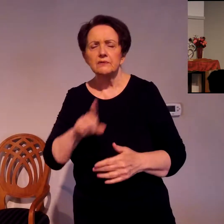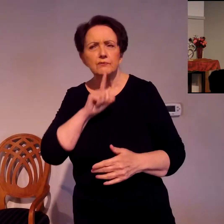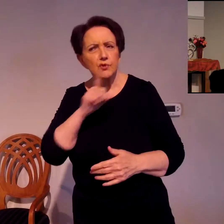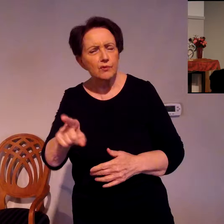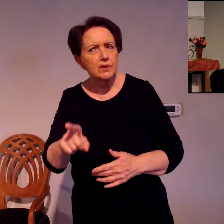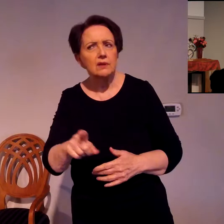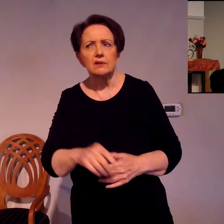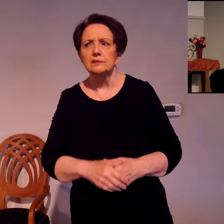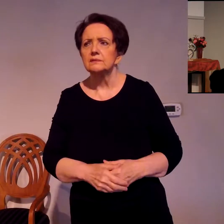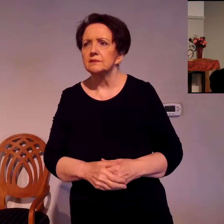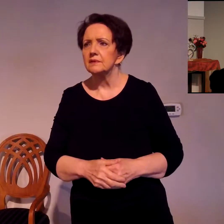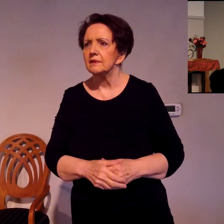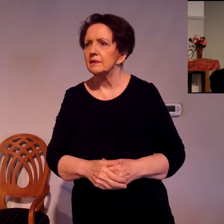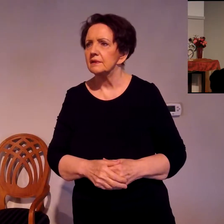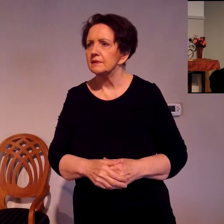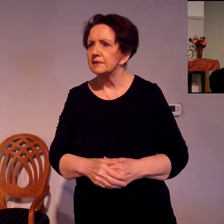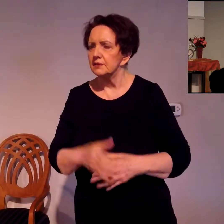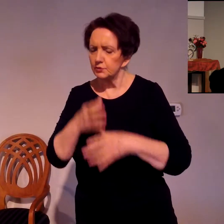authentic,